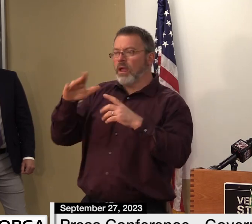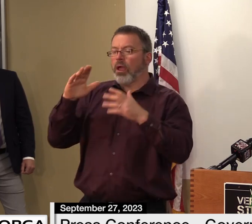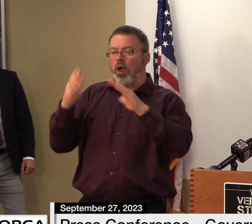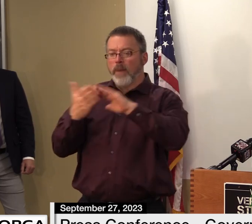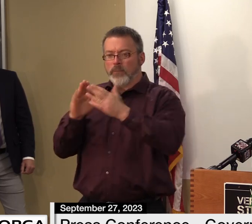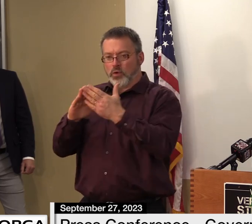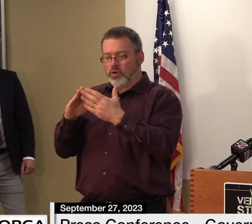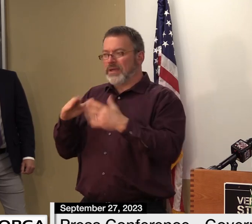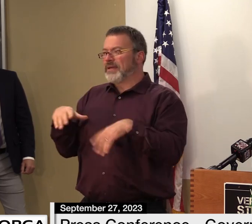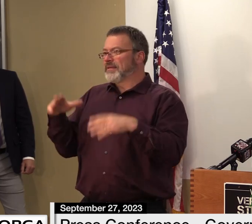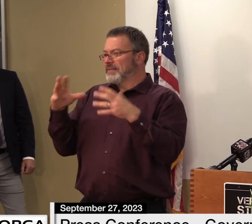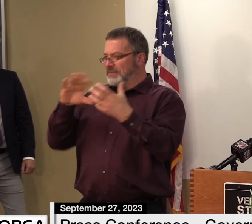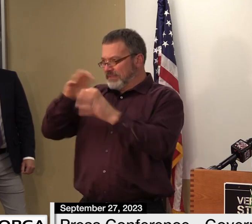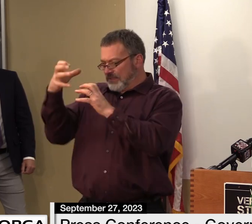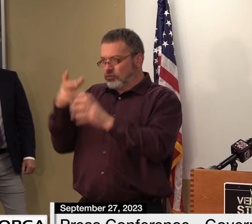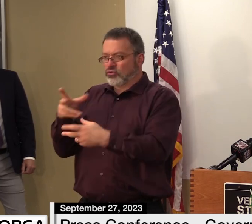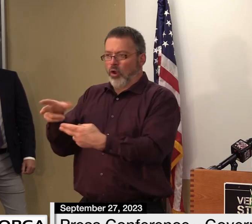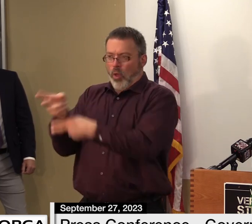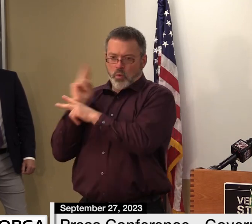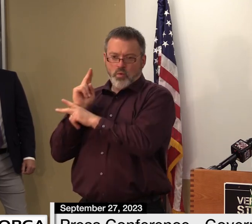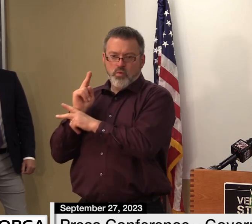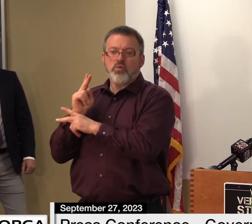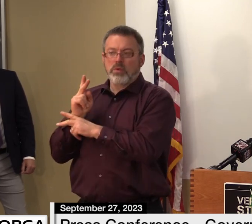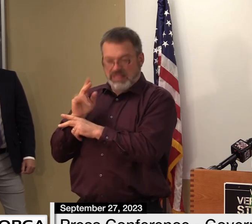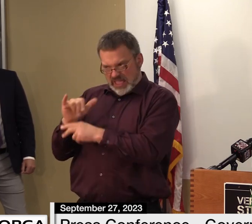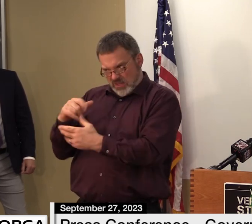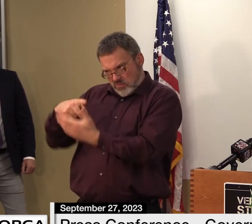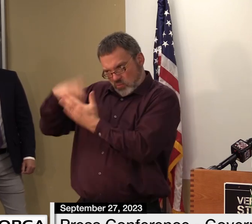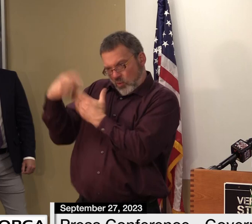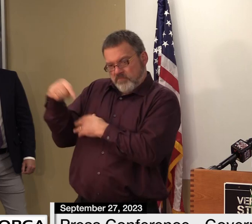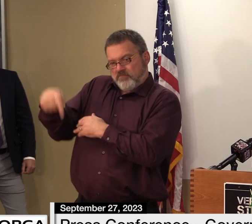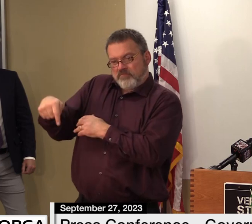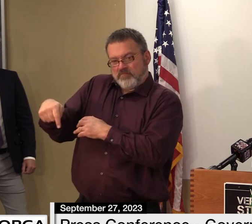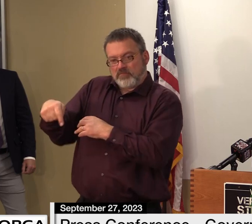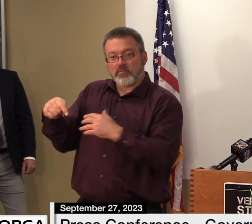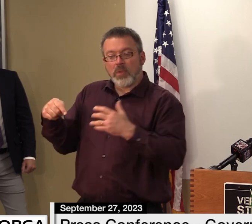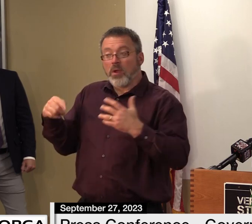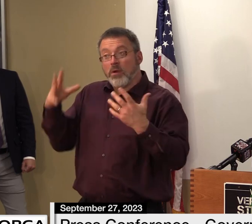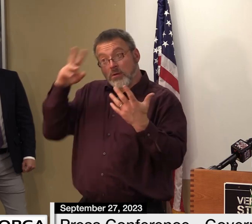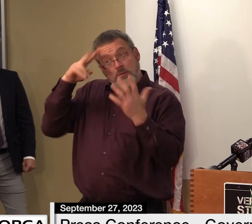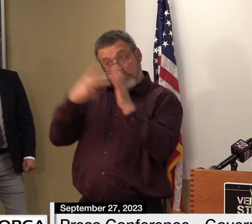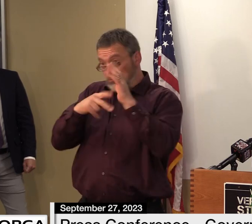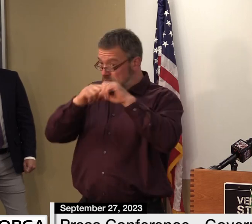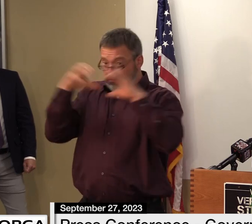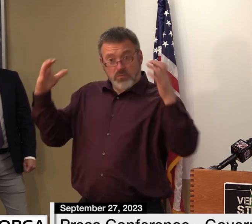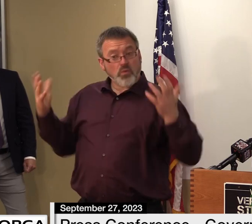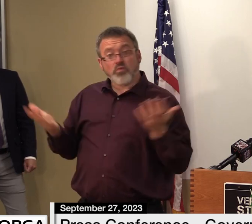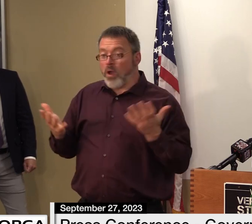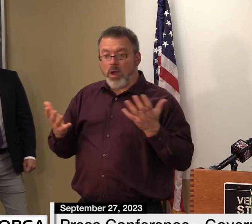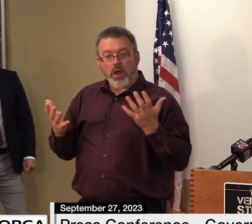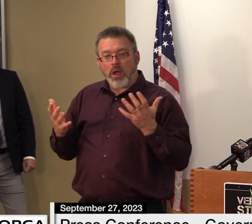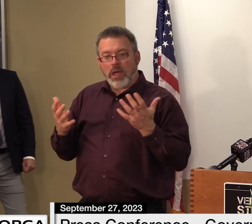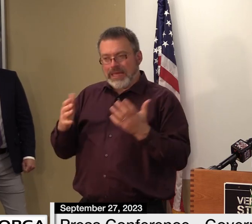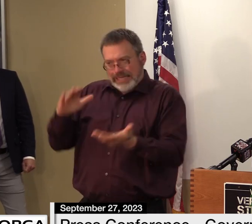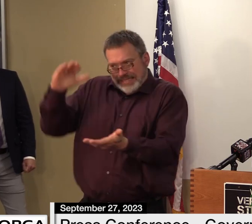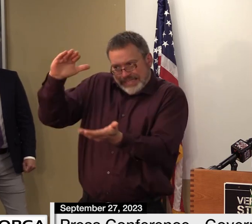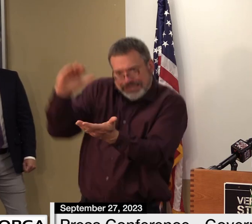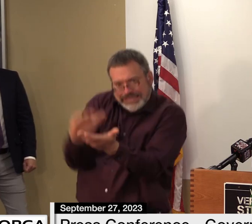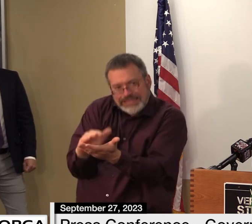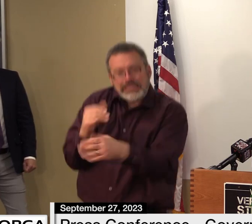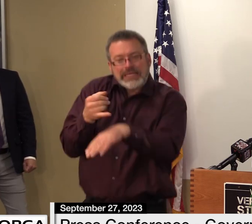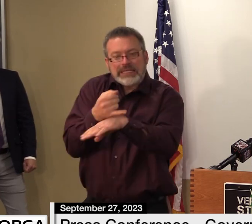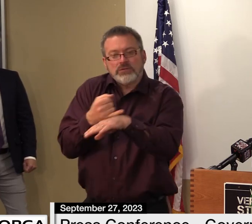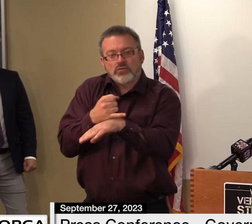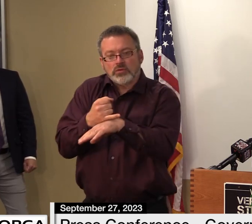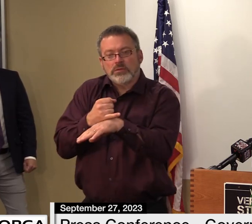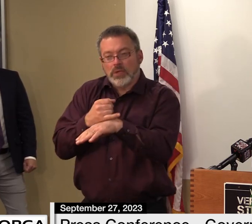this is designed for applicants to be able to receive low interest loans while they await funds